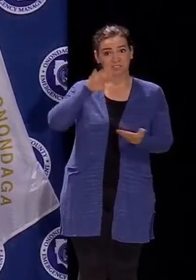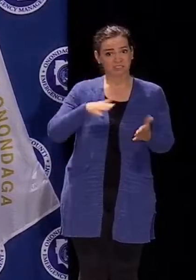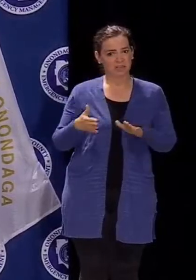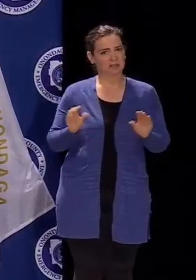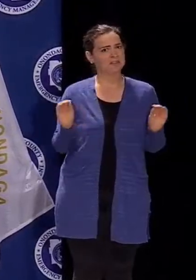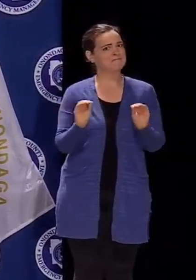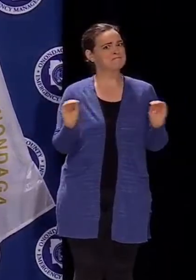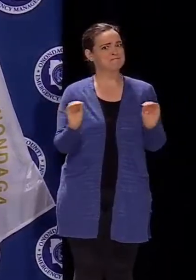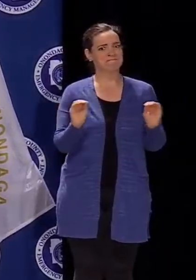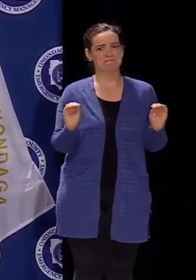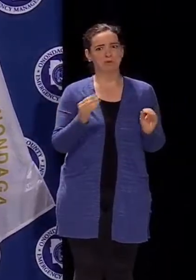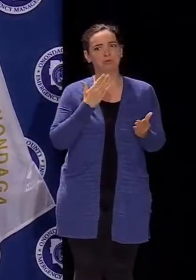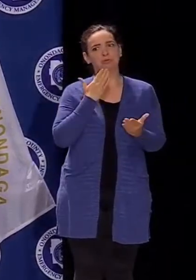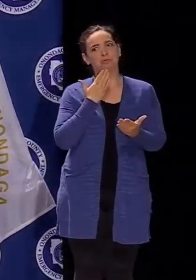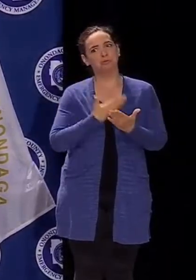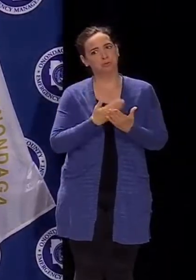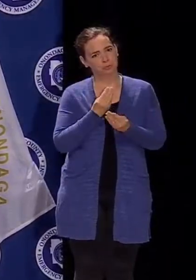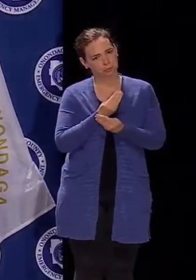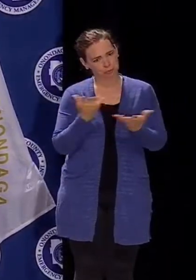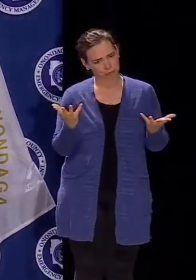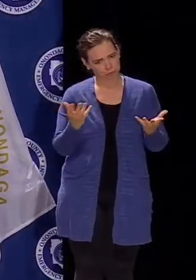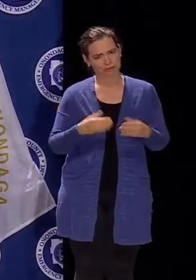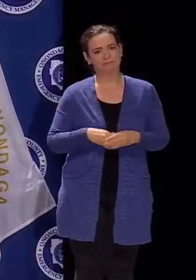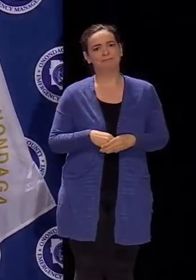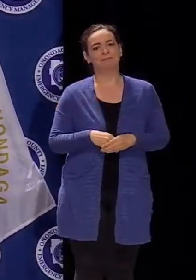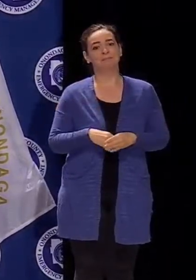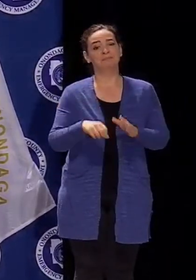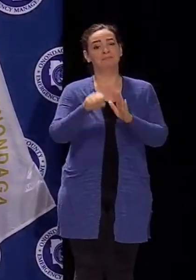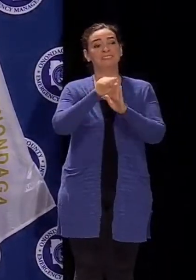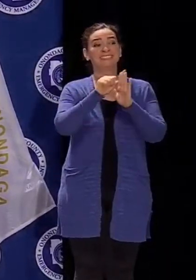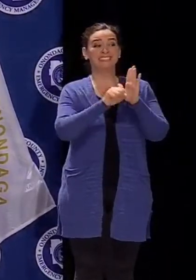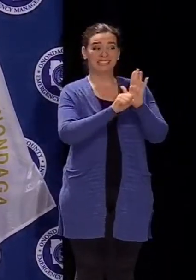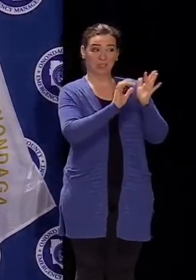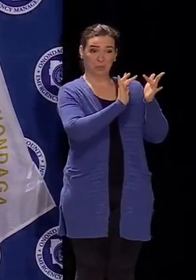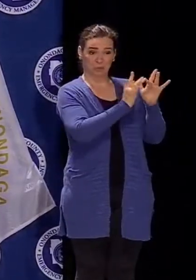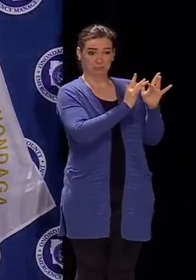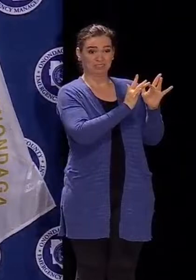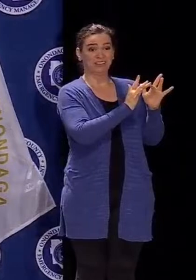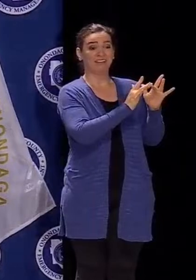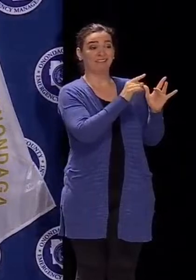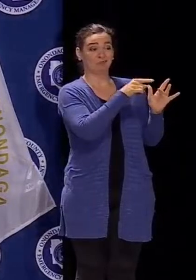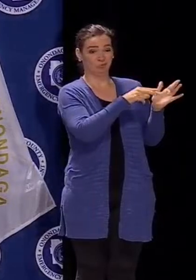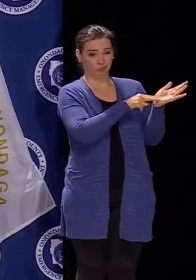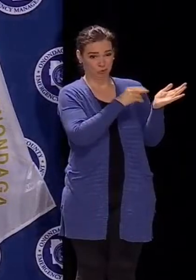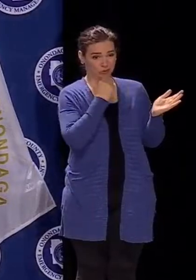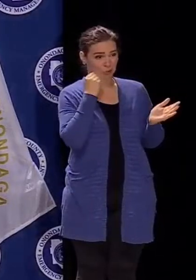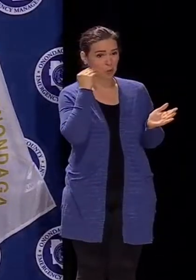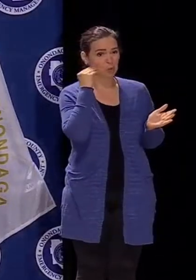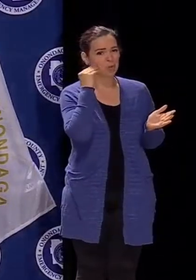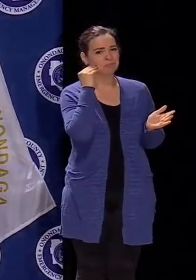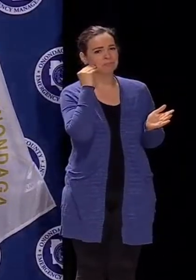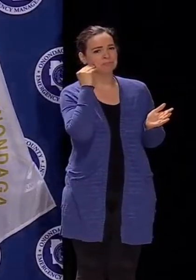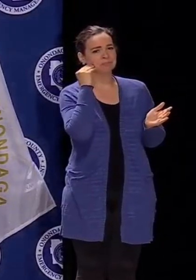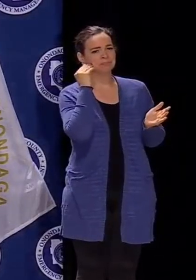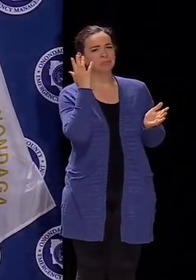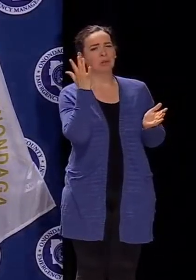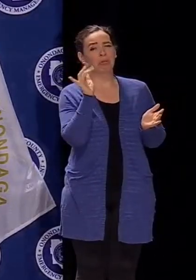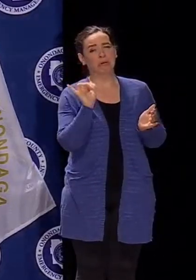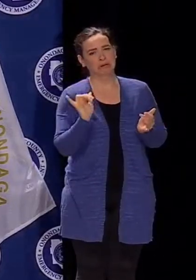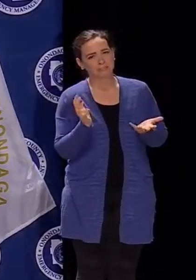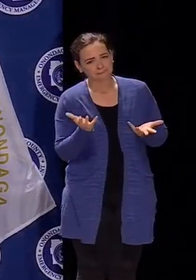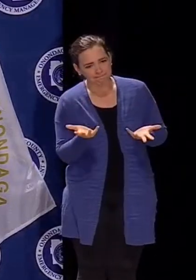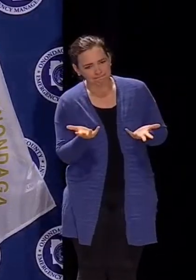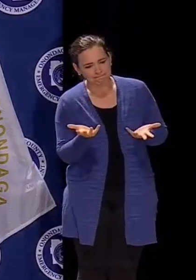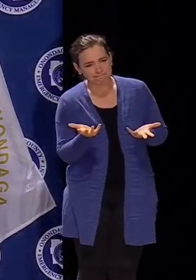Although reporting off the state website related to nursing homes, it looks like at some point over the last